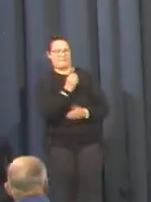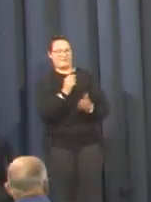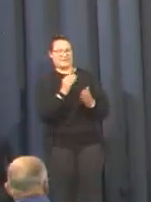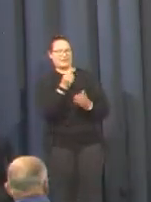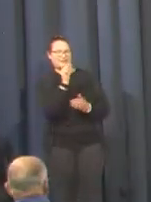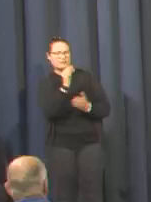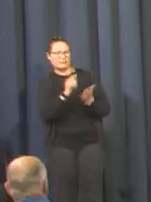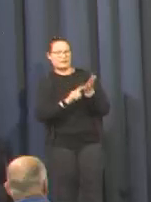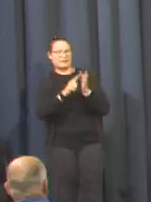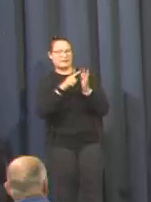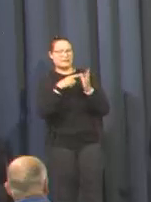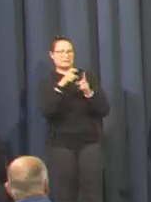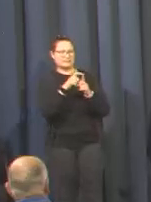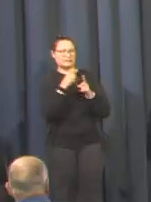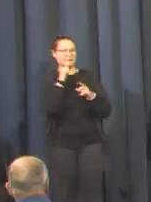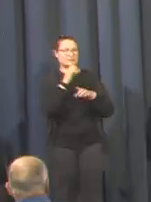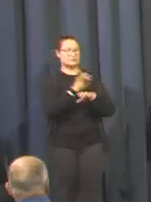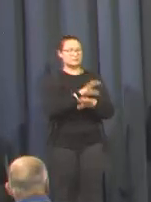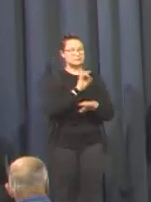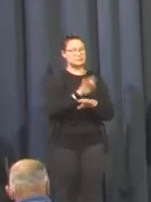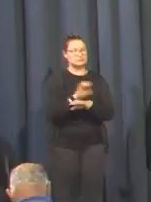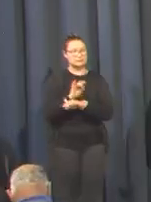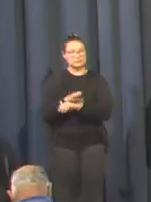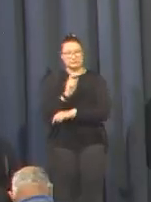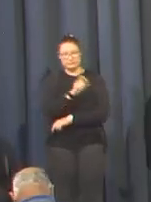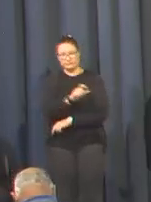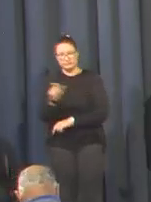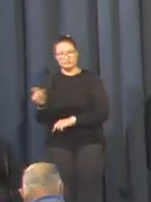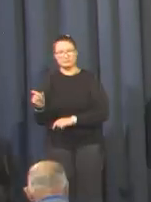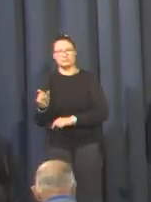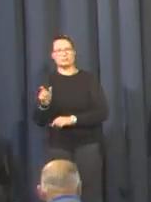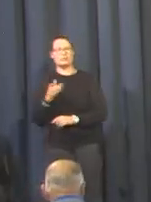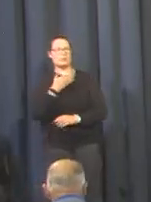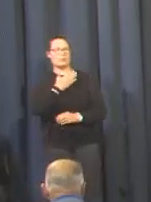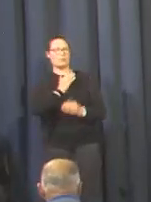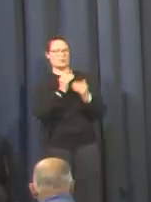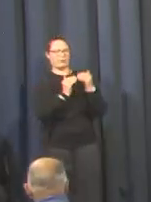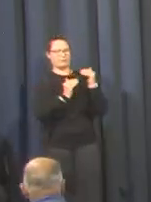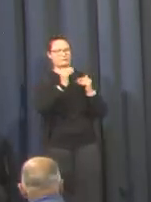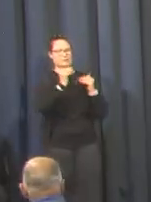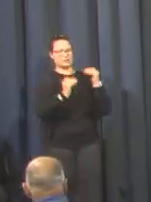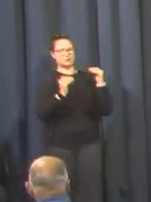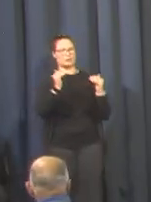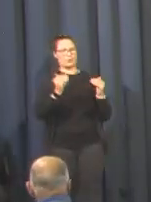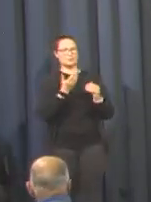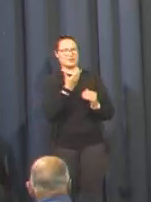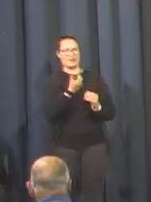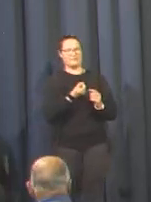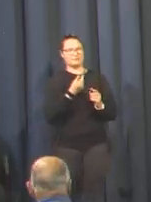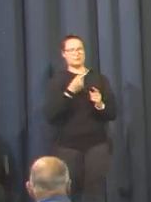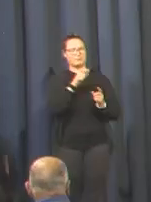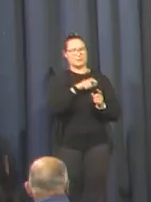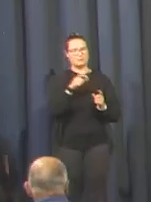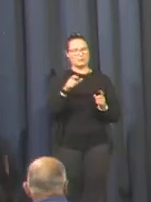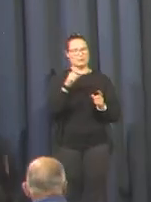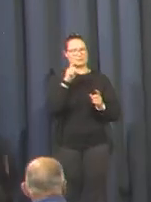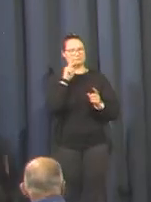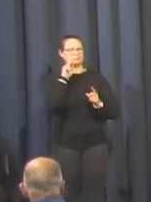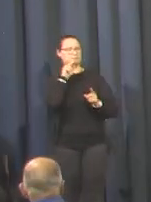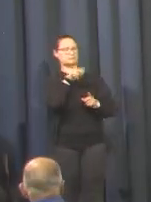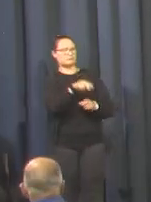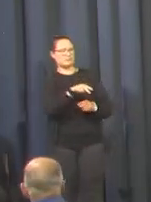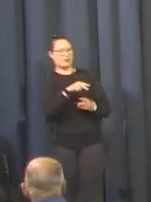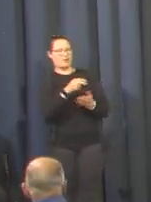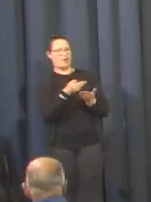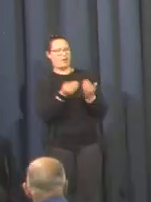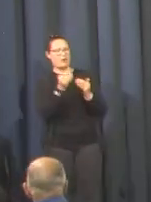still have a threshold, and everyone should and can look at various ways to reduce their lead intake, and Dr. Susan Jack